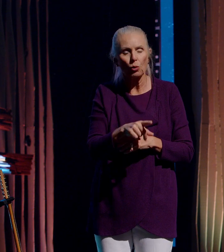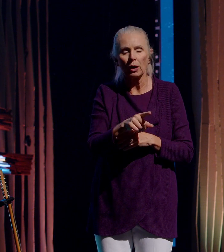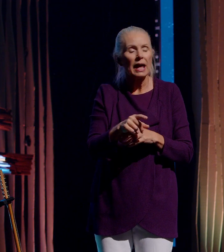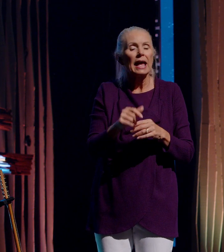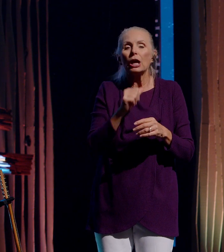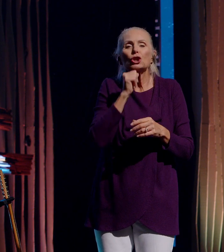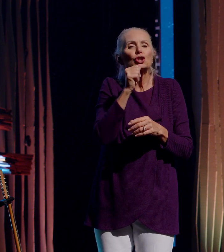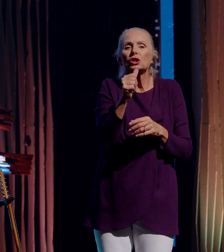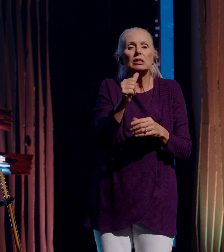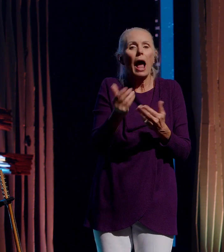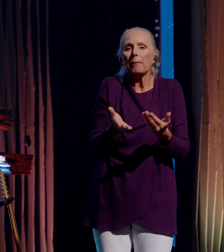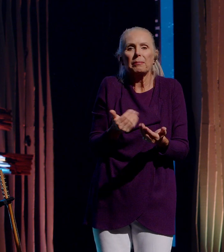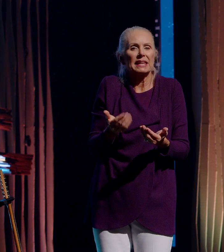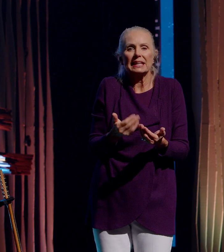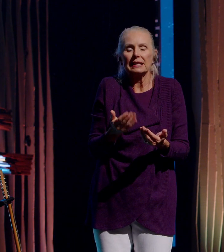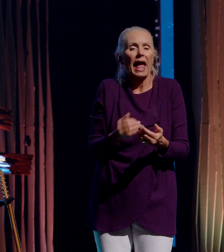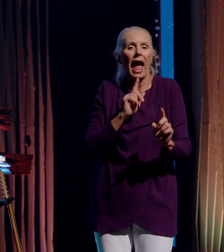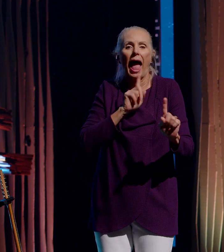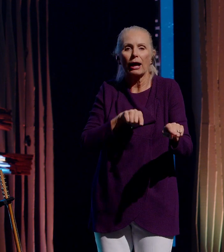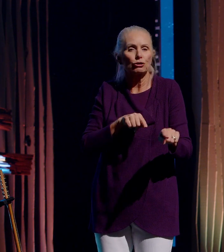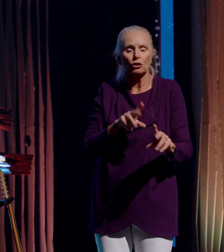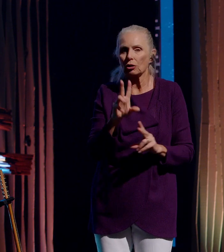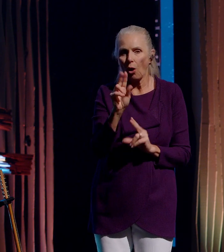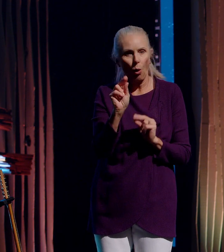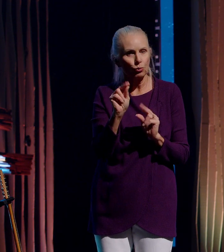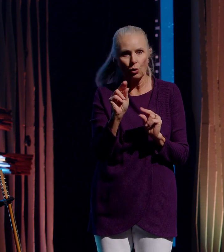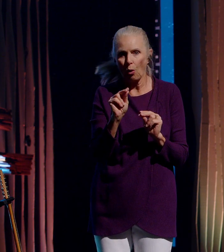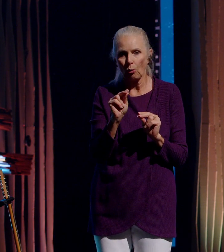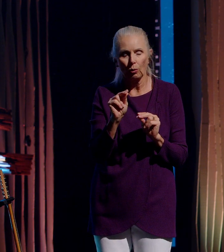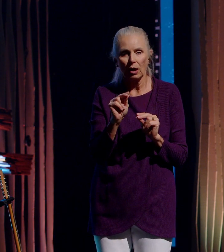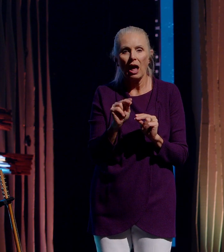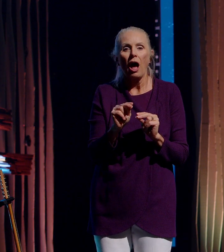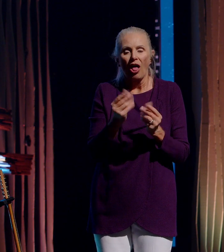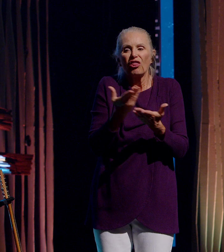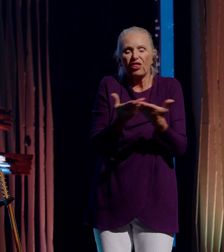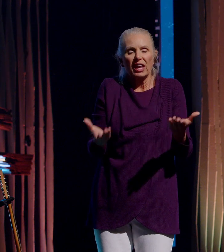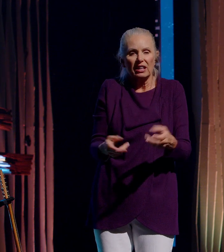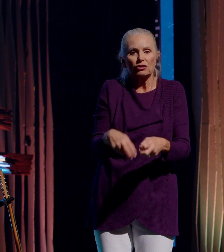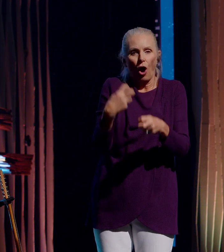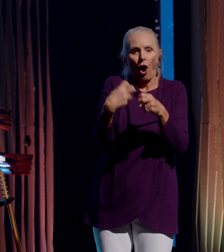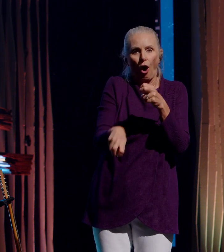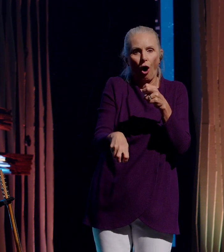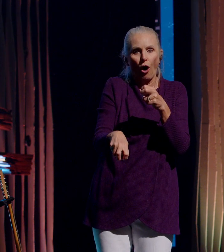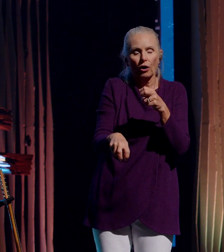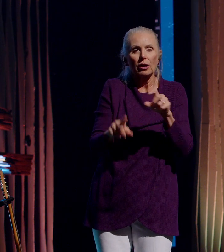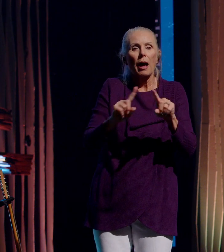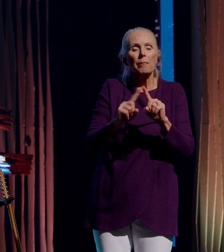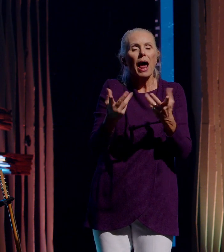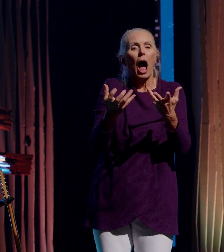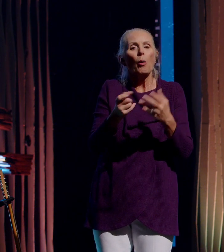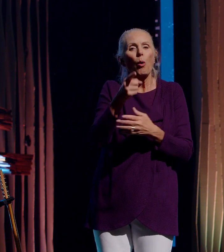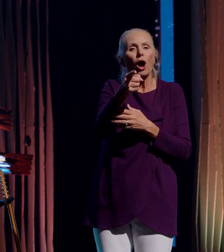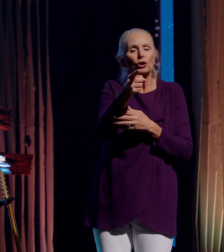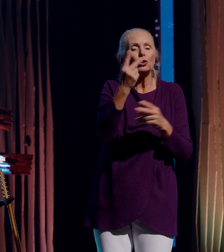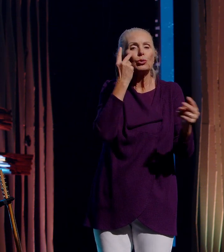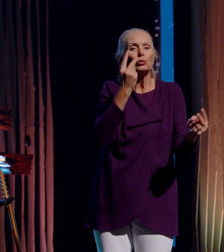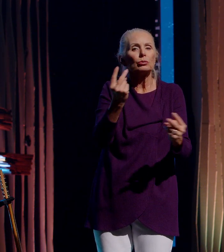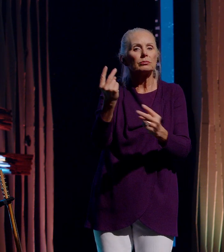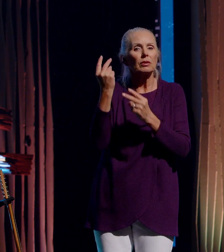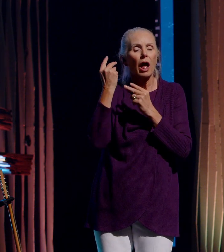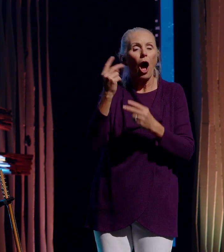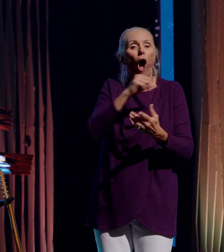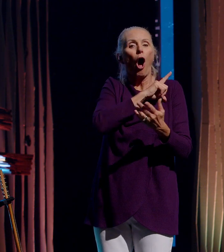It shouldn't lead us to think it's some cheesy question and to act as if things aren't really hard, but it's meant to cause us to reflect on the